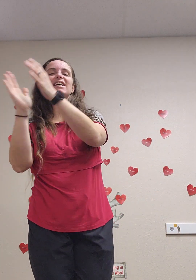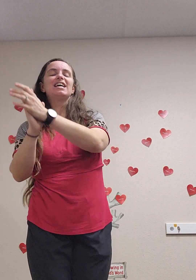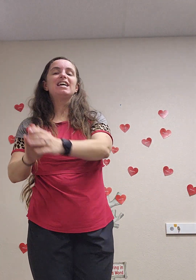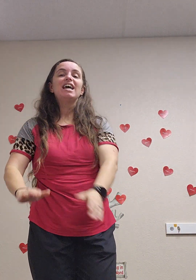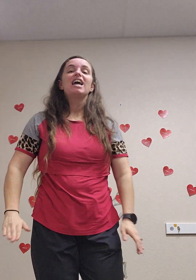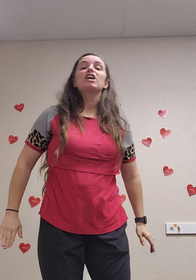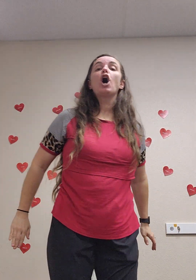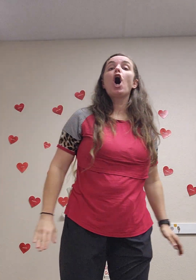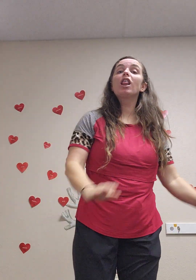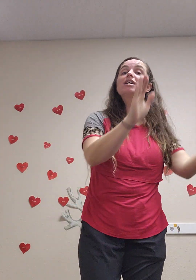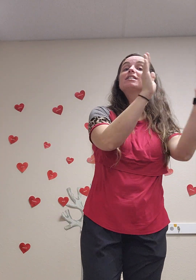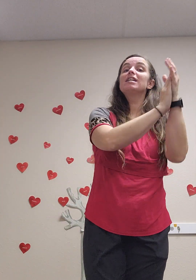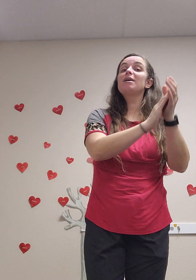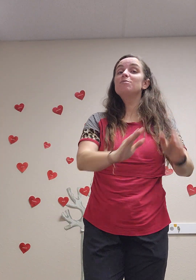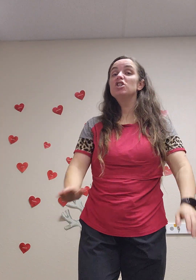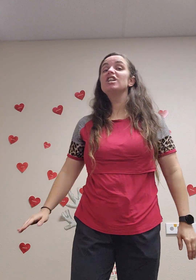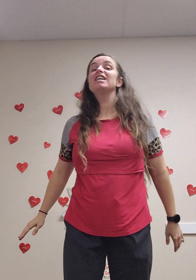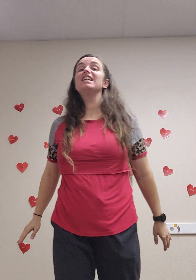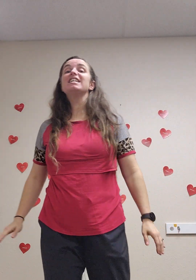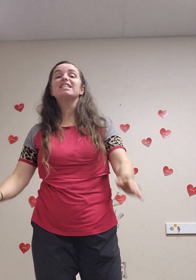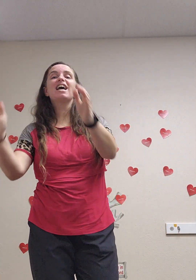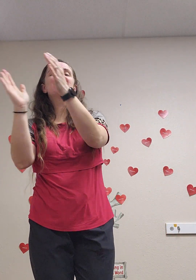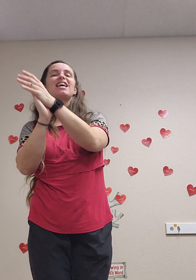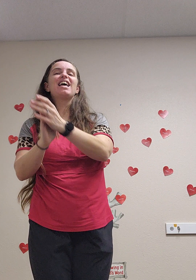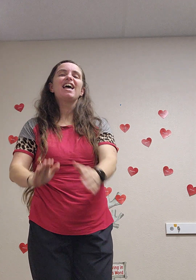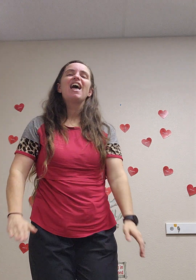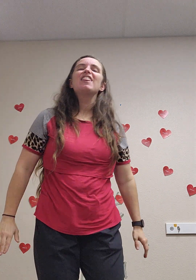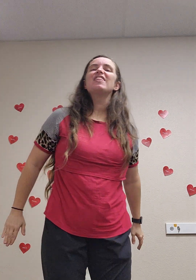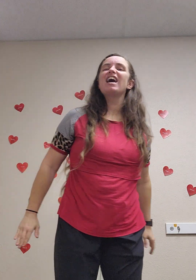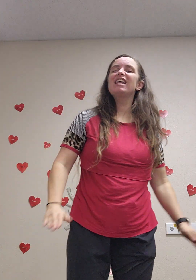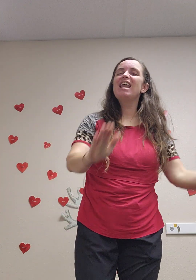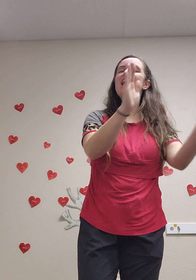Call His name Jesus, what a